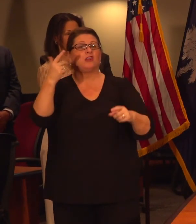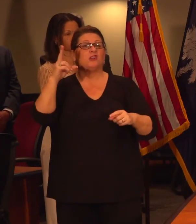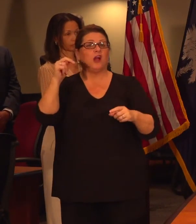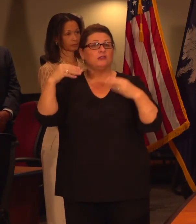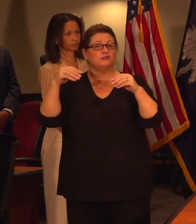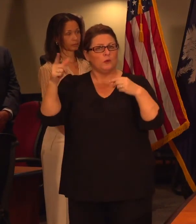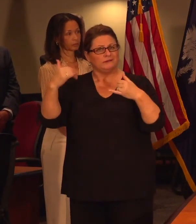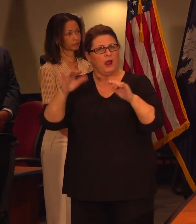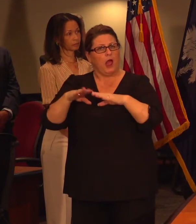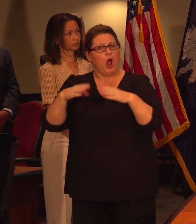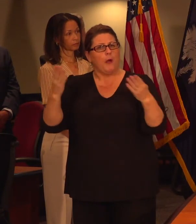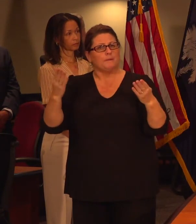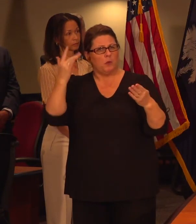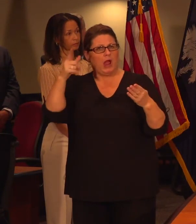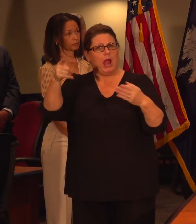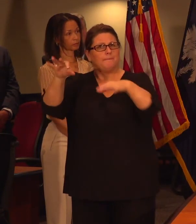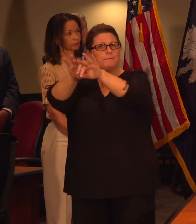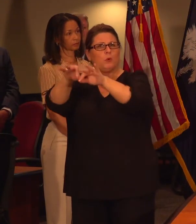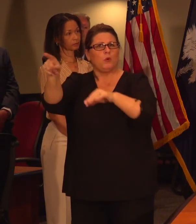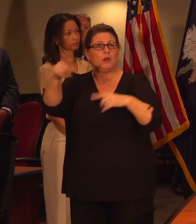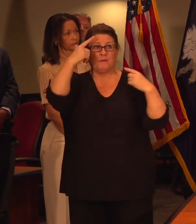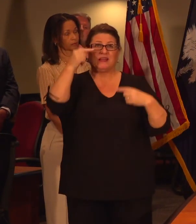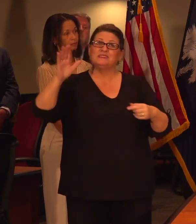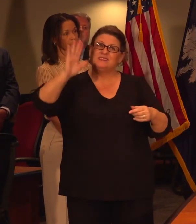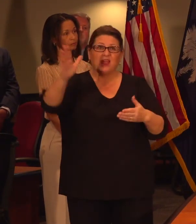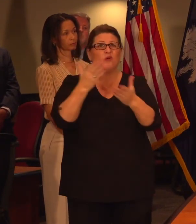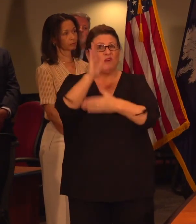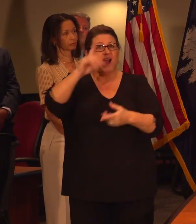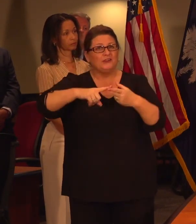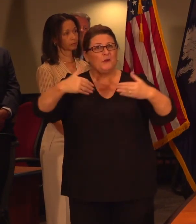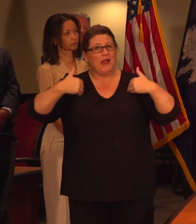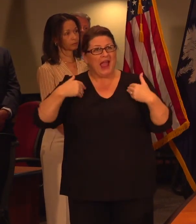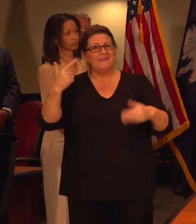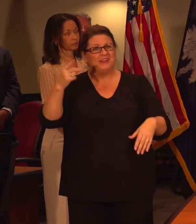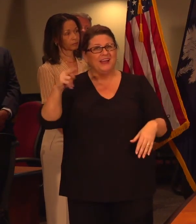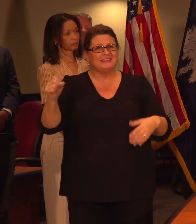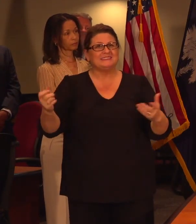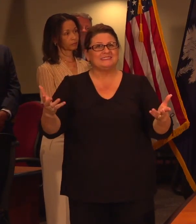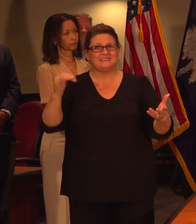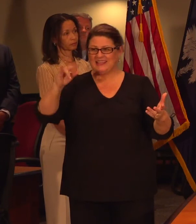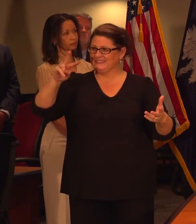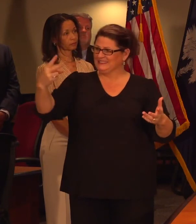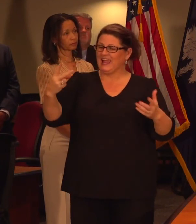open. Why are they considered essential? Because there's a constitutional right to have and bear arms. That's the Second